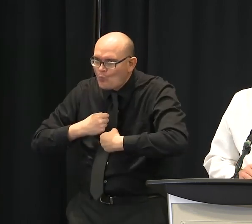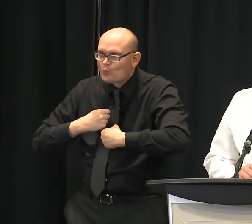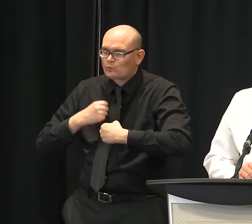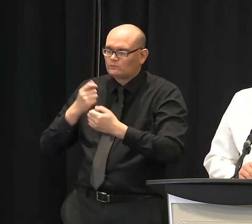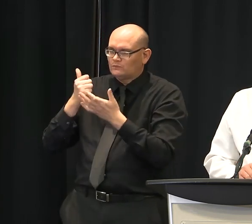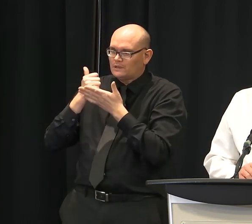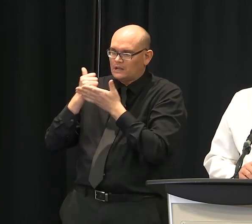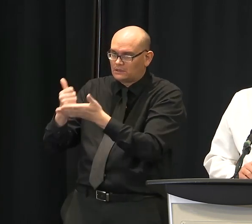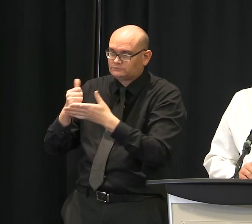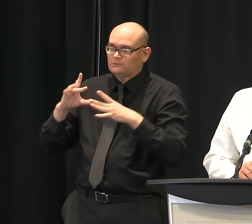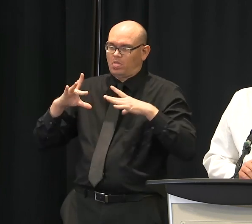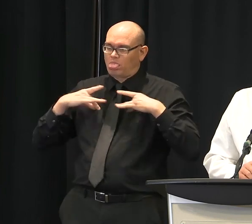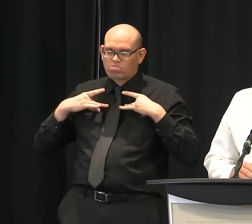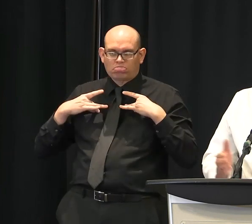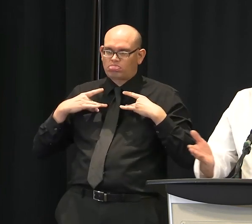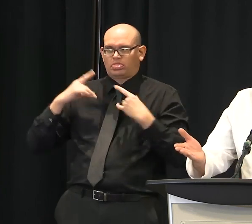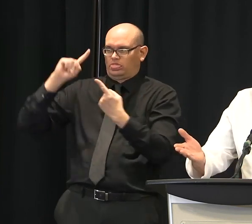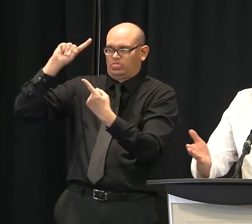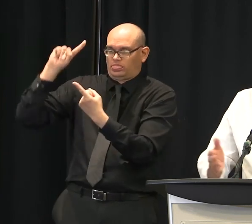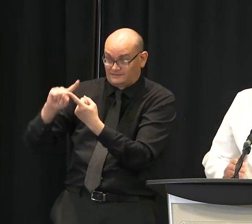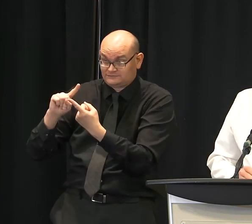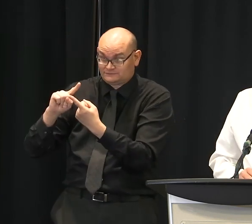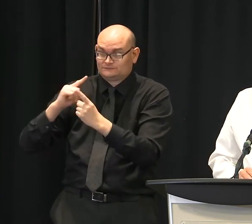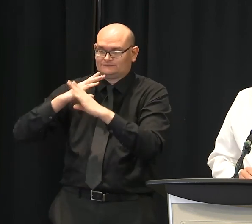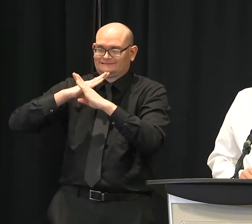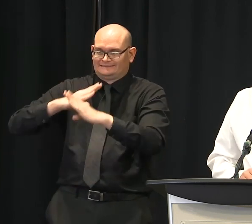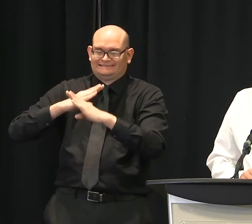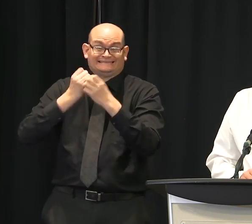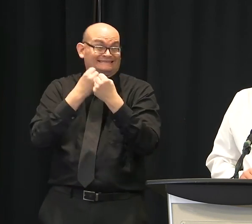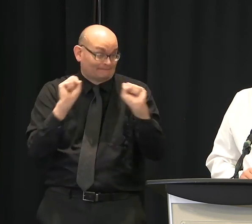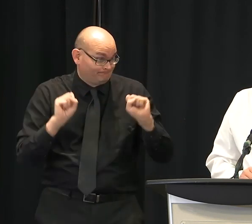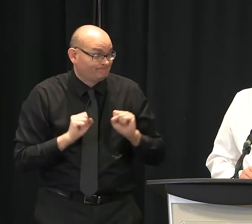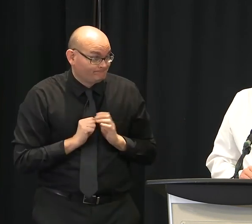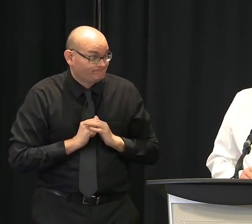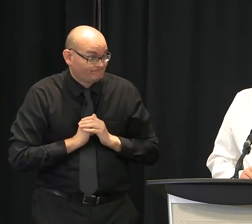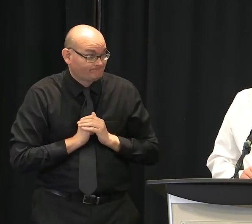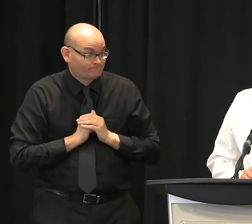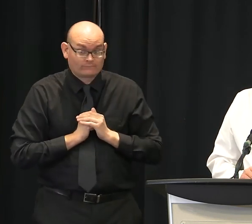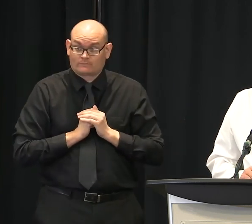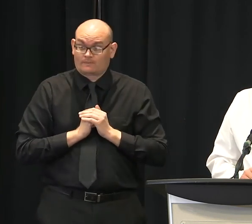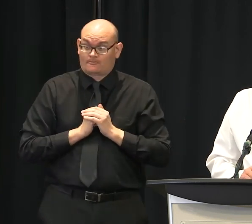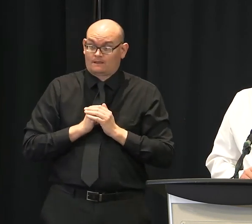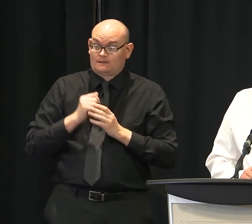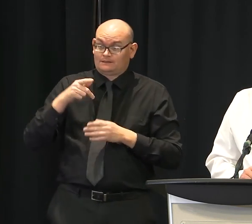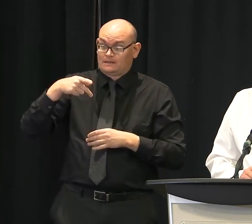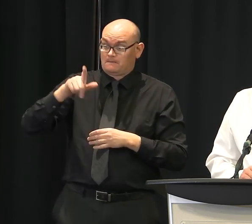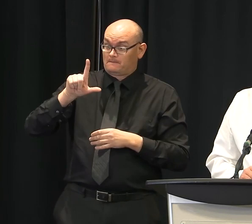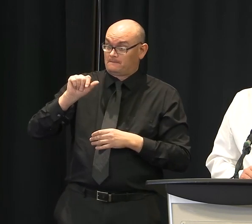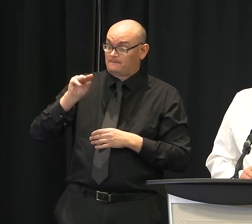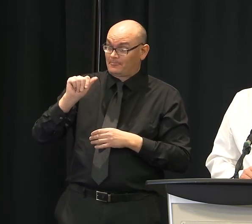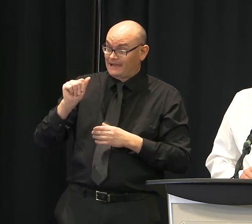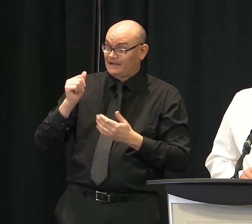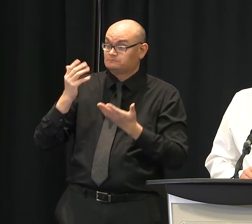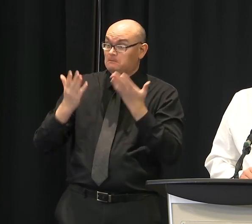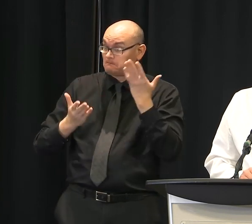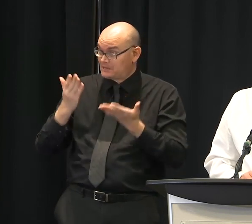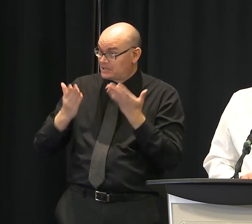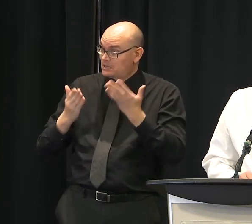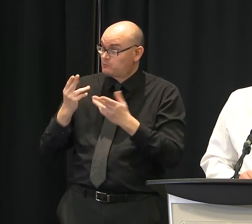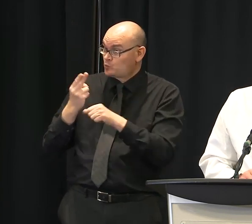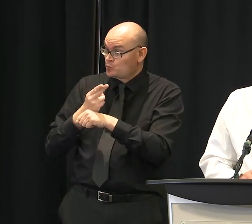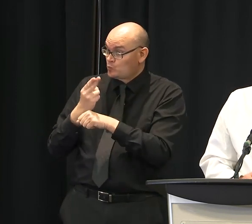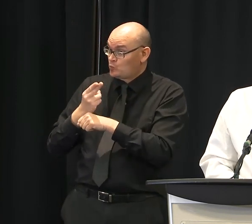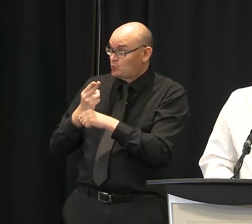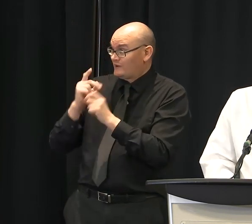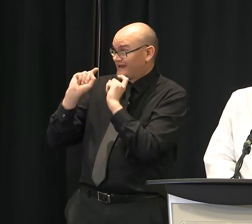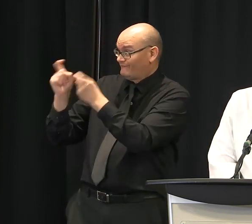amongst our staff. So while that might be a totally appropriate use for it, fortunately, we don't see that as a need right now. And I'll,